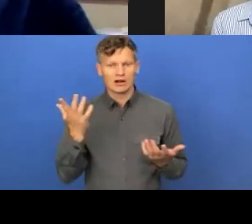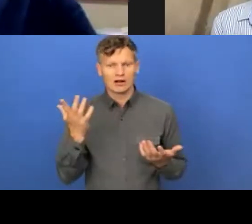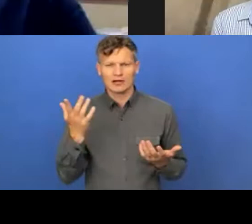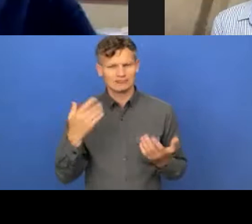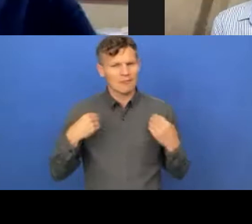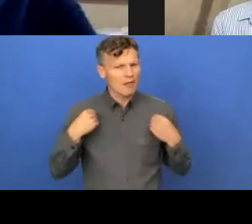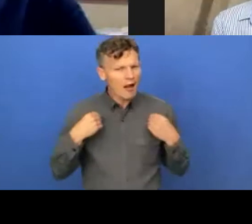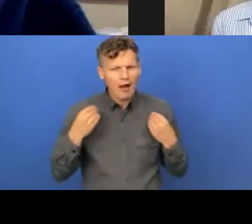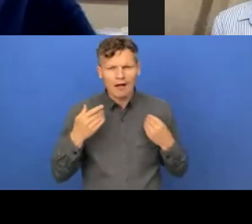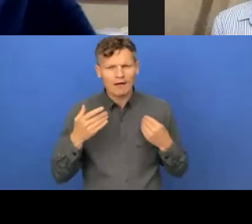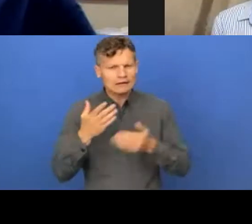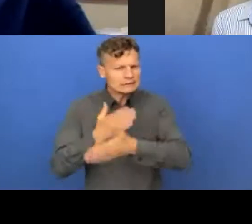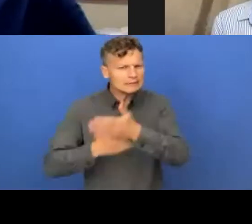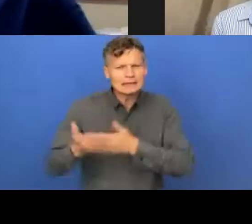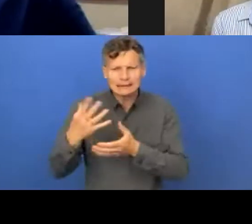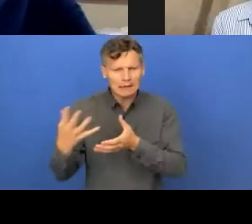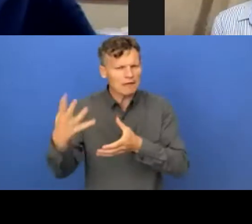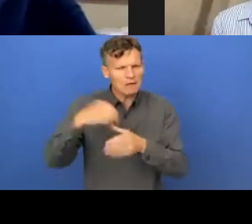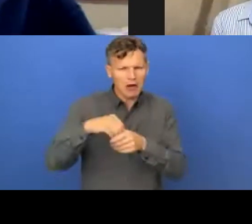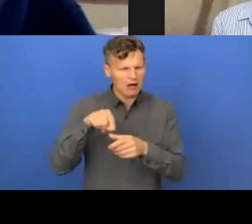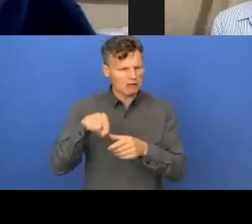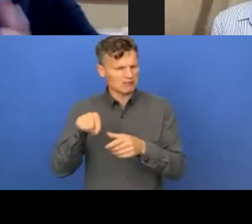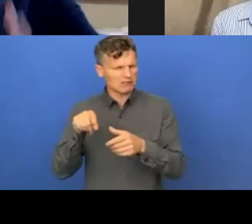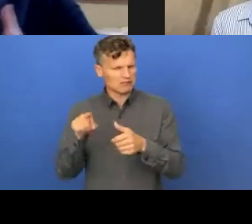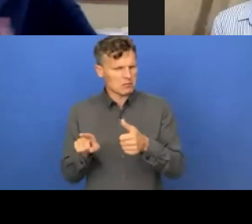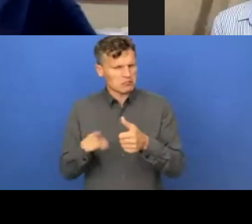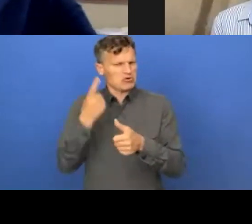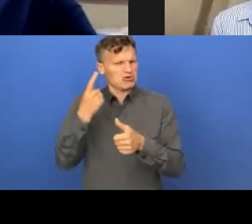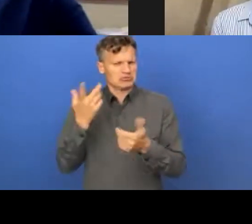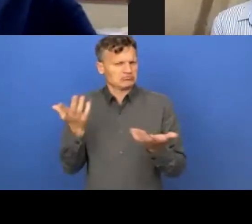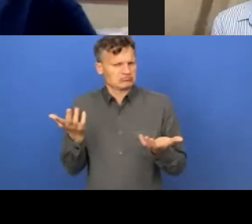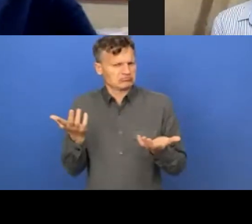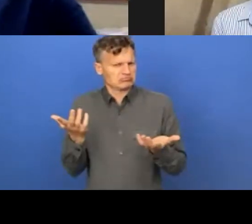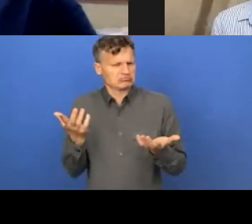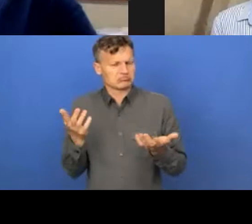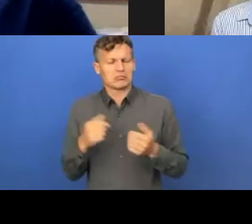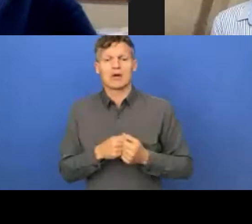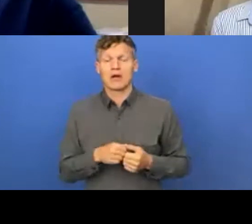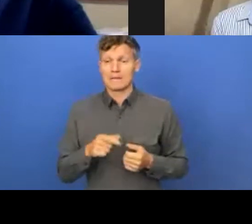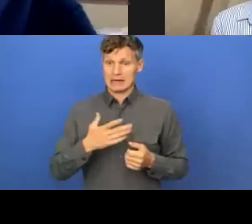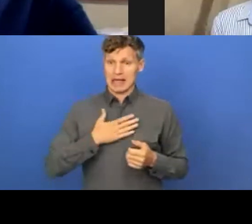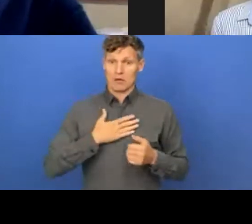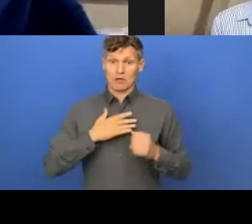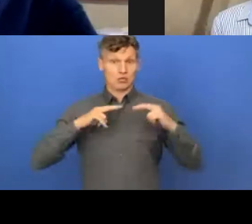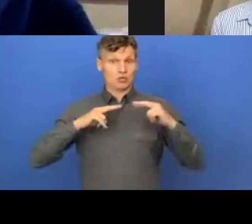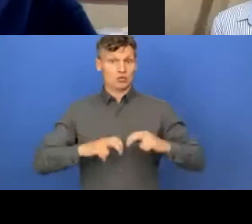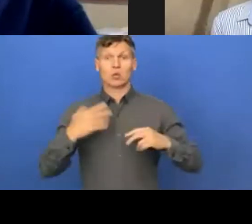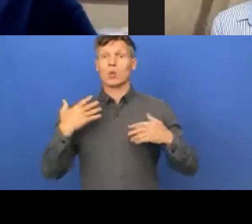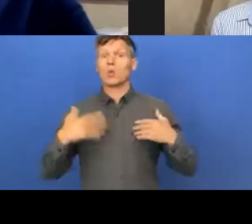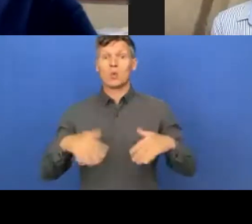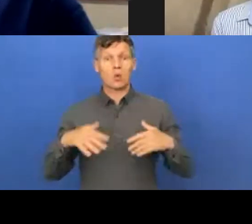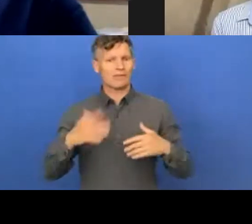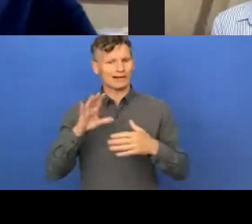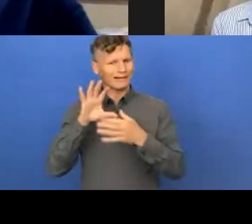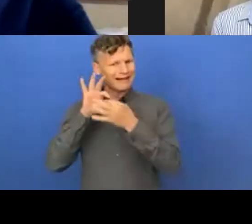with disability is important, it meant that the research we were conducting actually was grounded in real experience